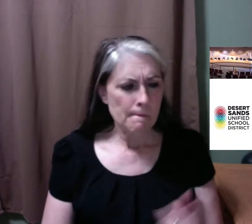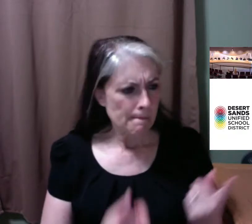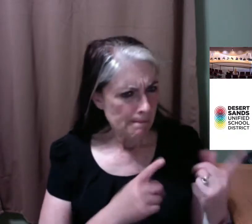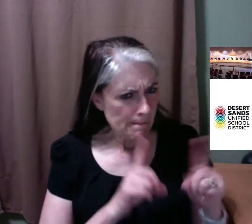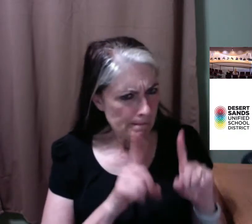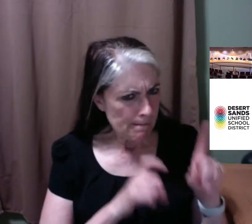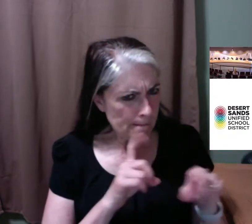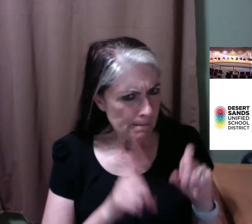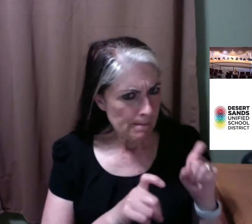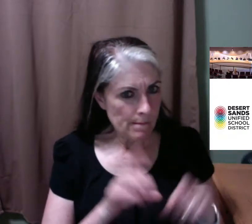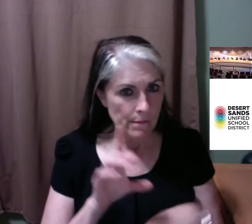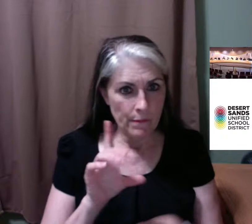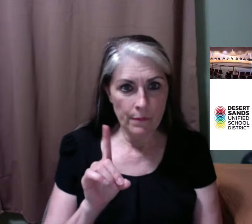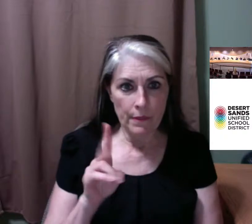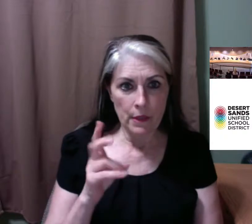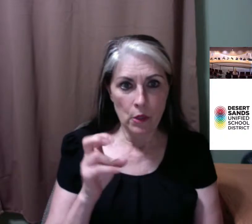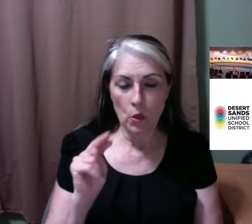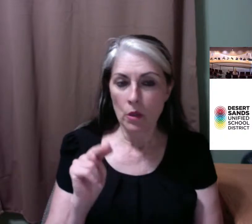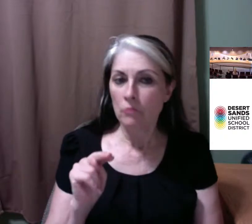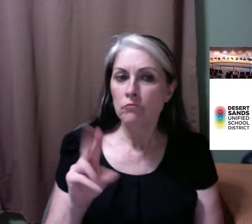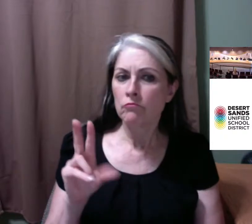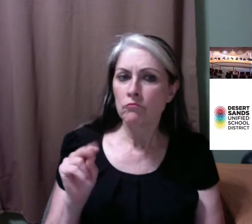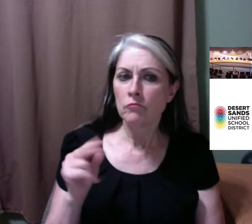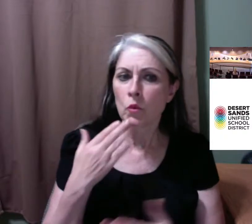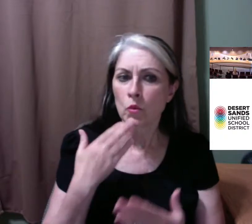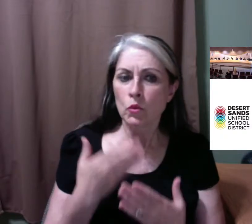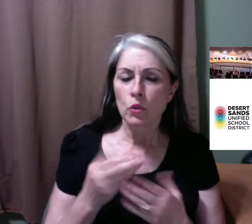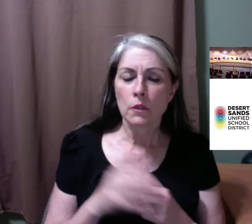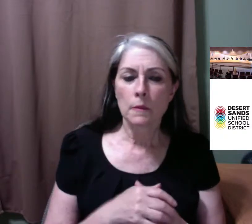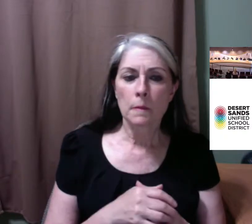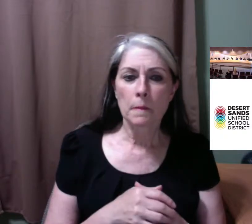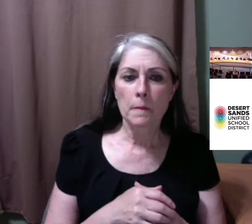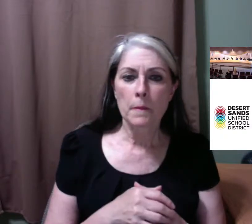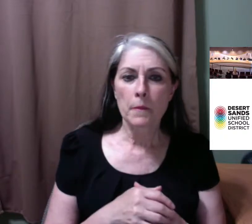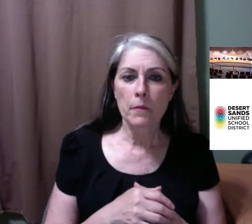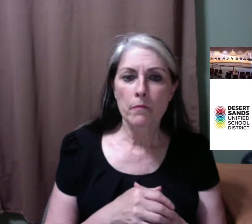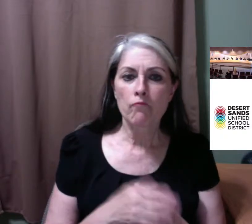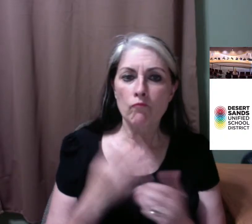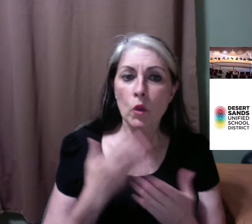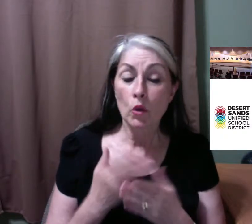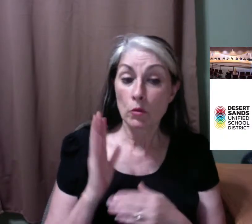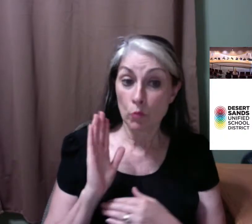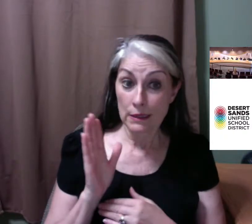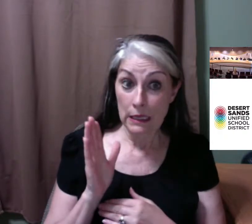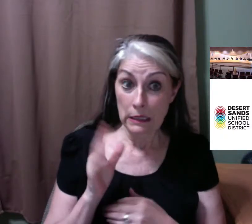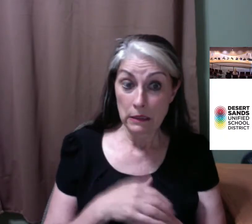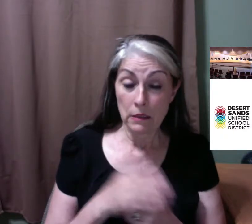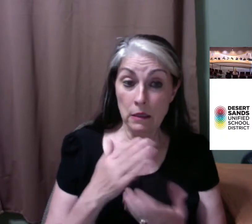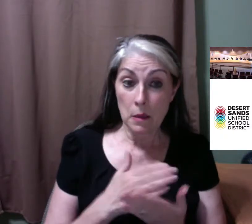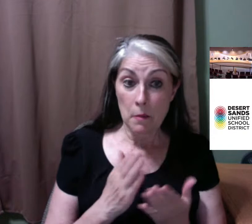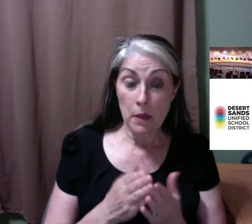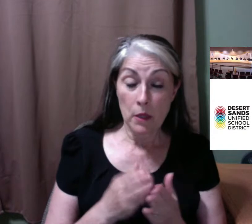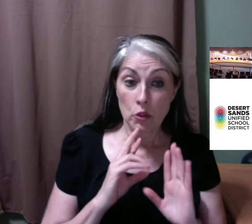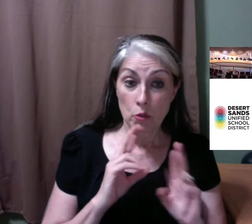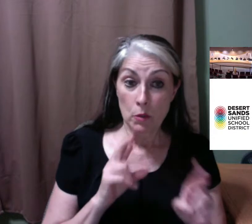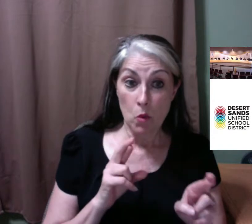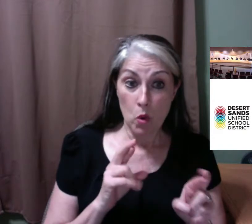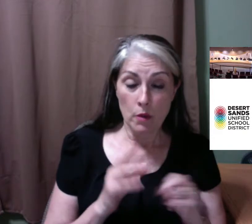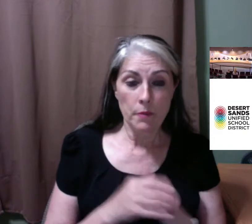Duran? No, I think it was a very well presented budget report.